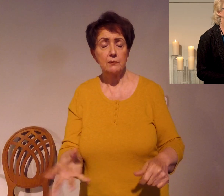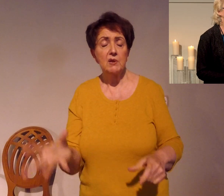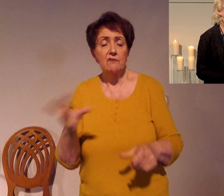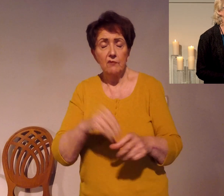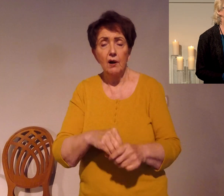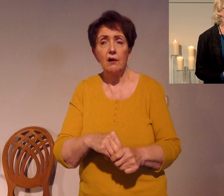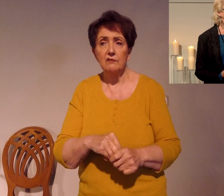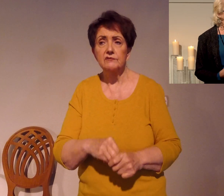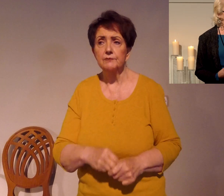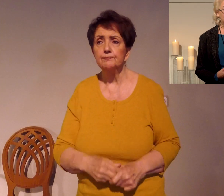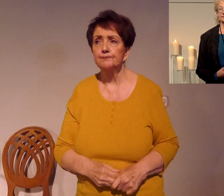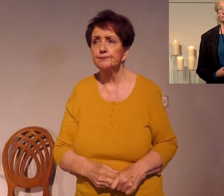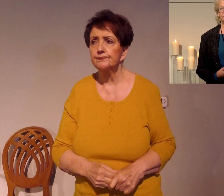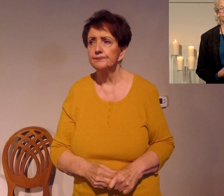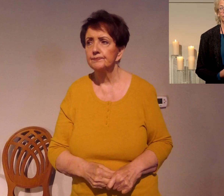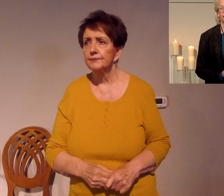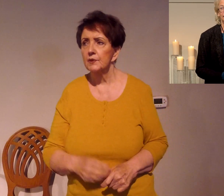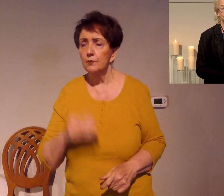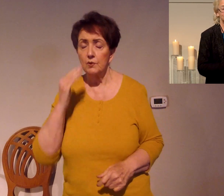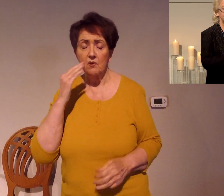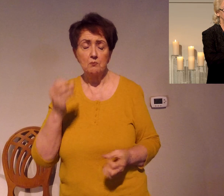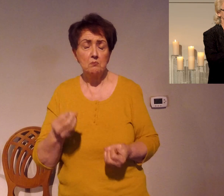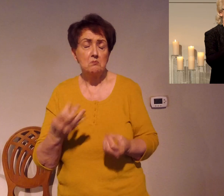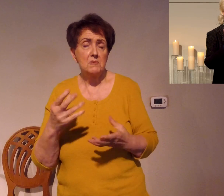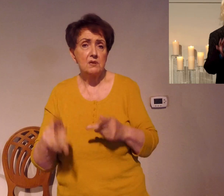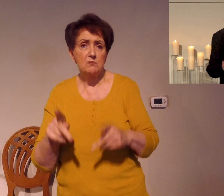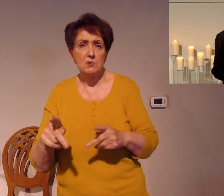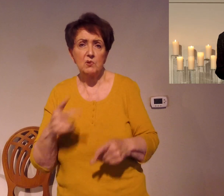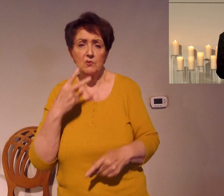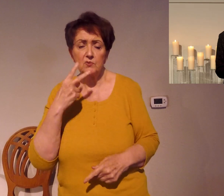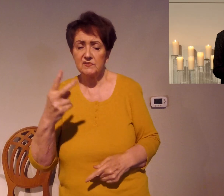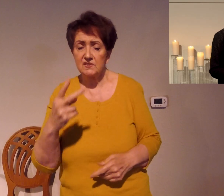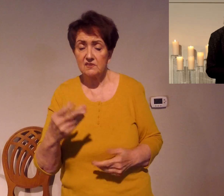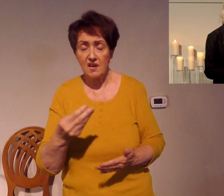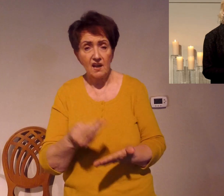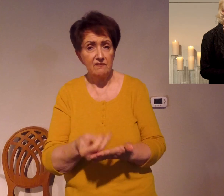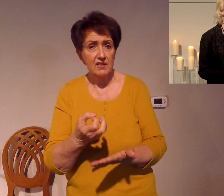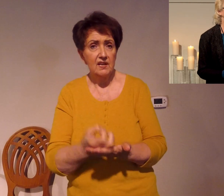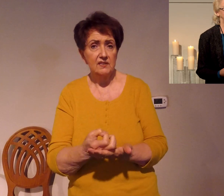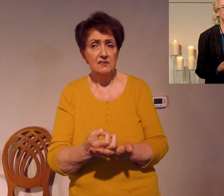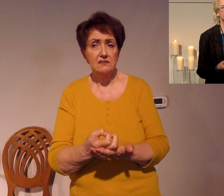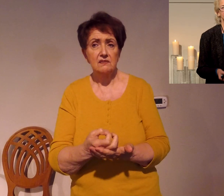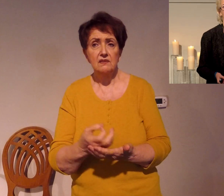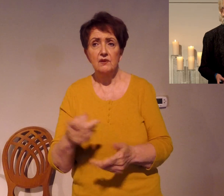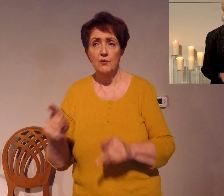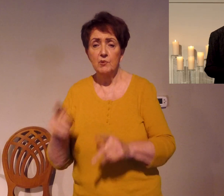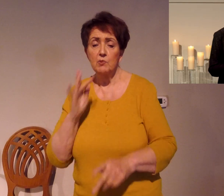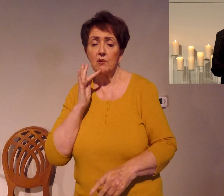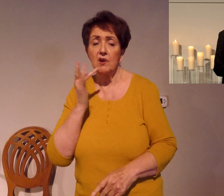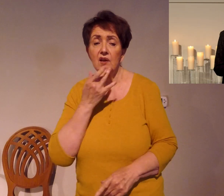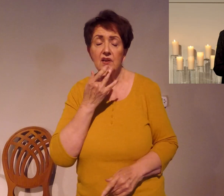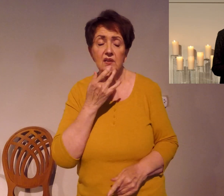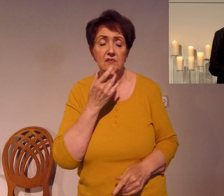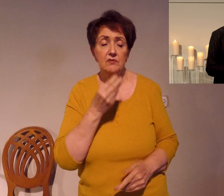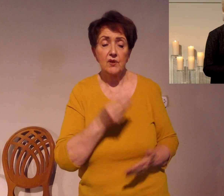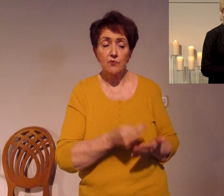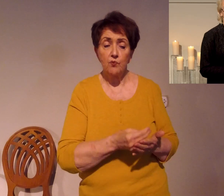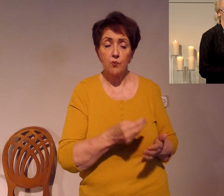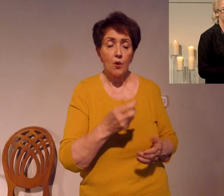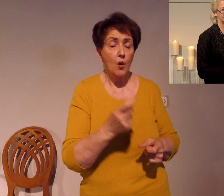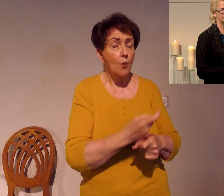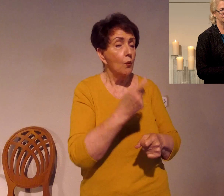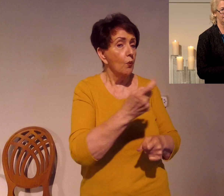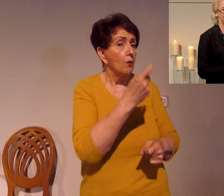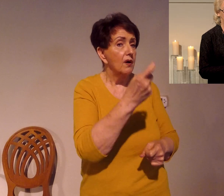it. We know lots of people and seen lots of evidence of people who have been lucky. They've won the lottery. They have, in fact,